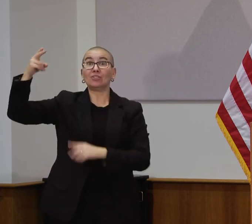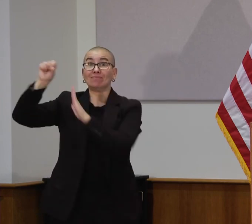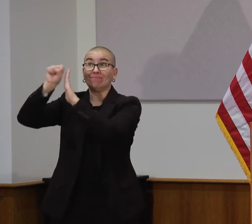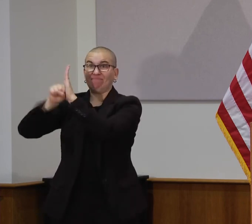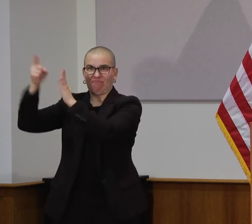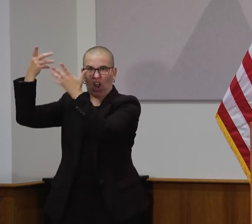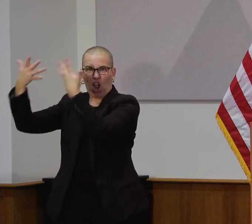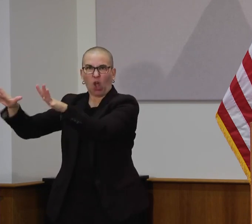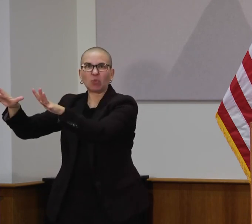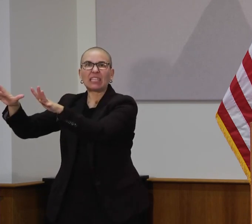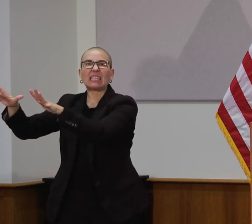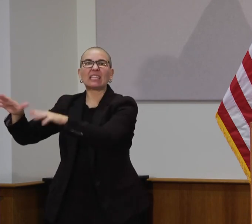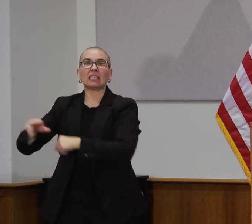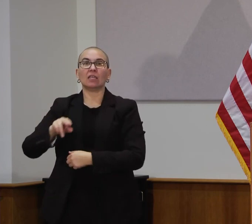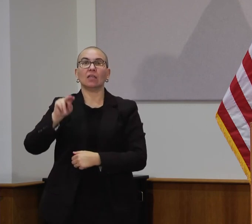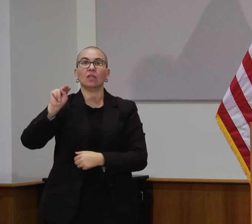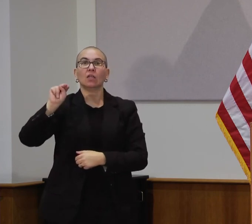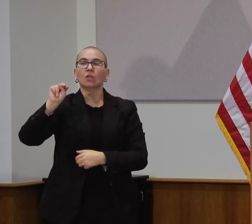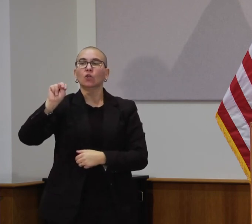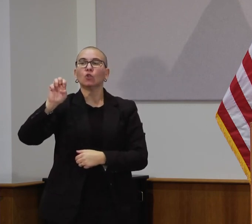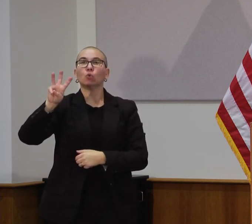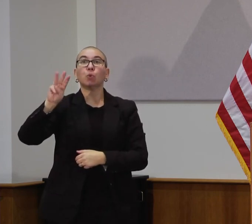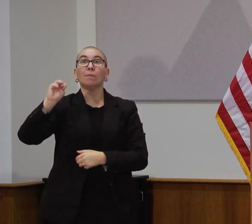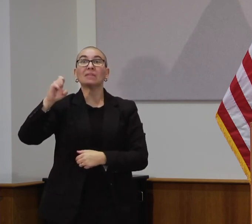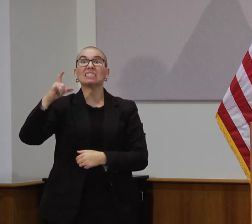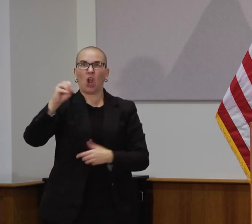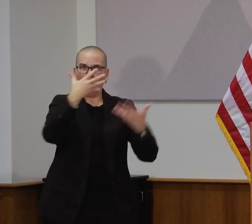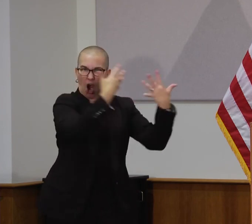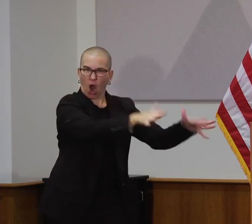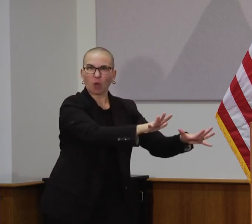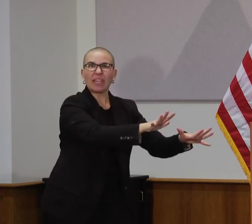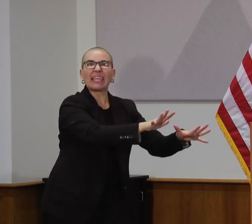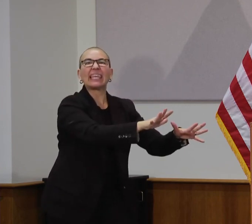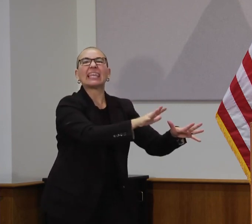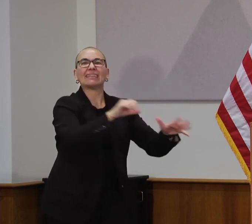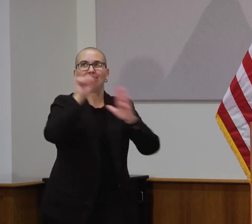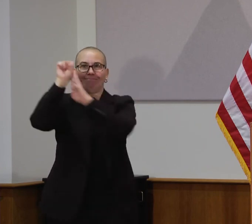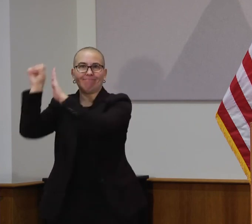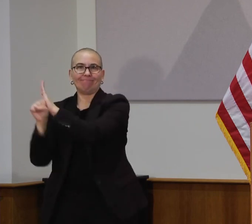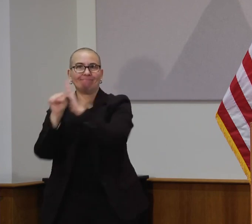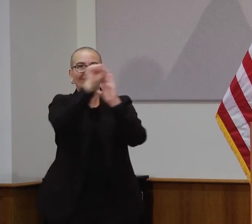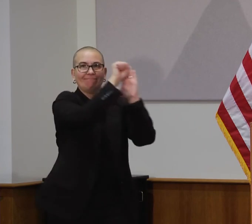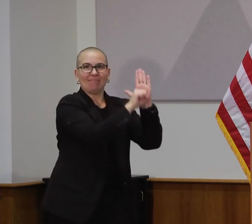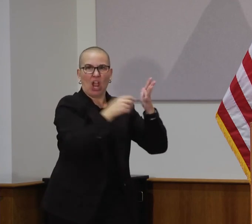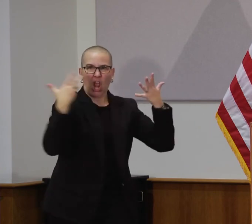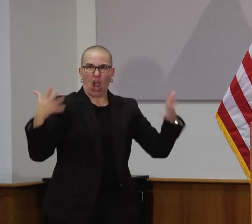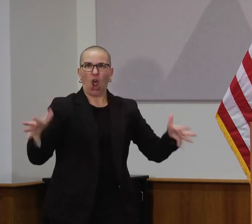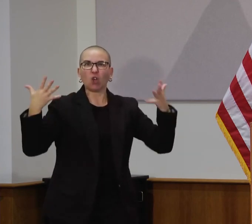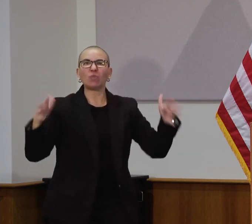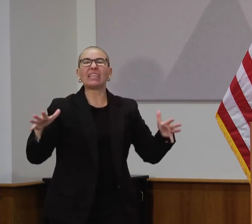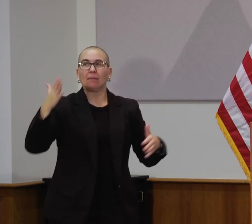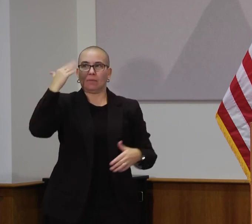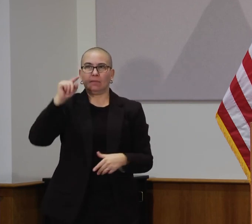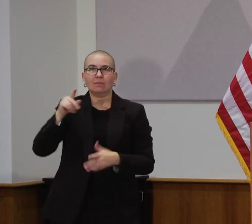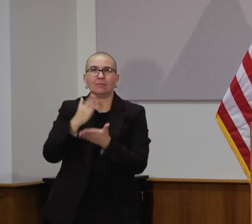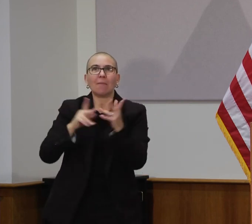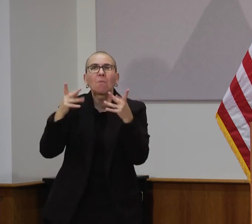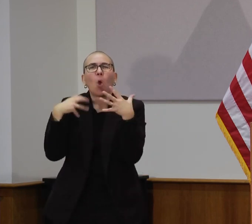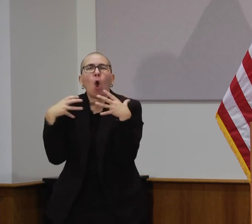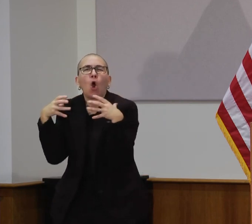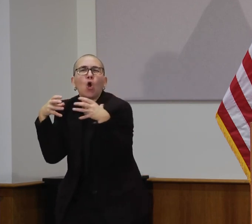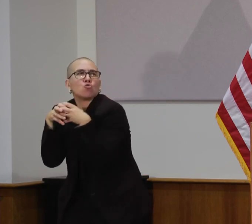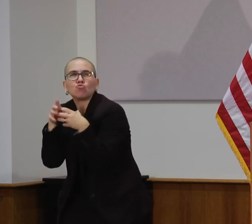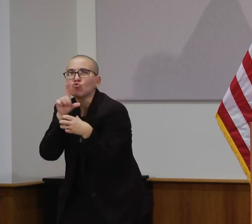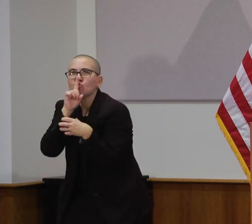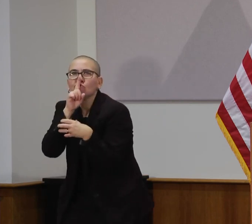long till you make that decision? If people can't even get in small groups on Thanksgiving, what are they doing in schools and bars and restaurants and